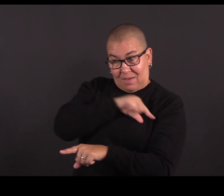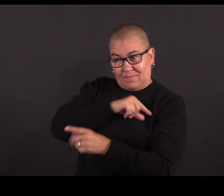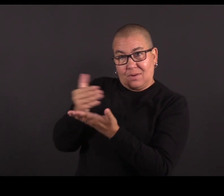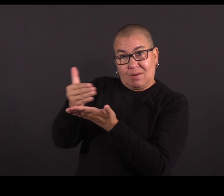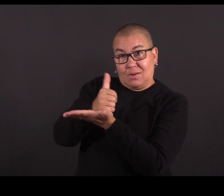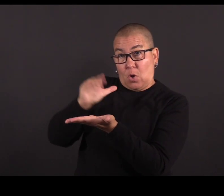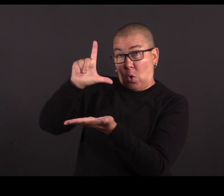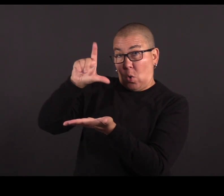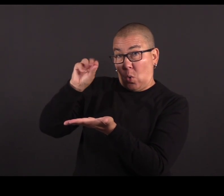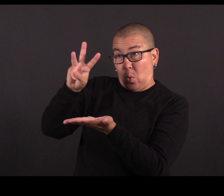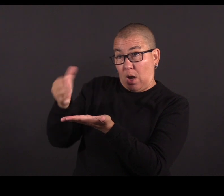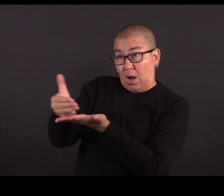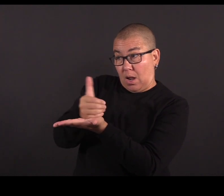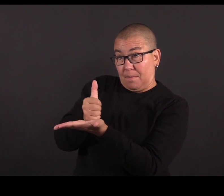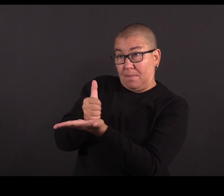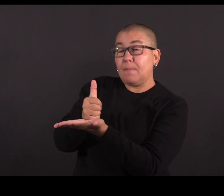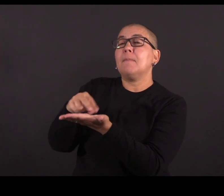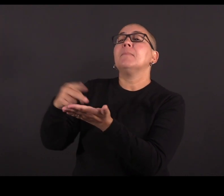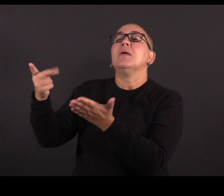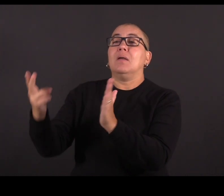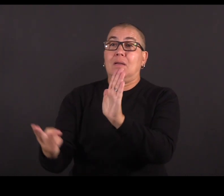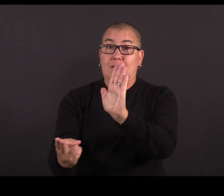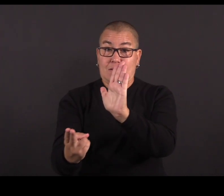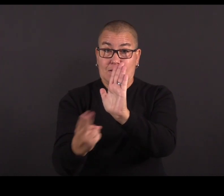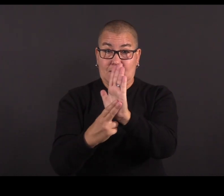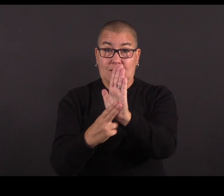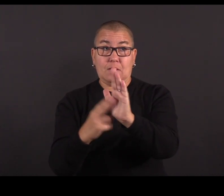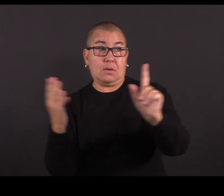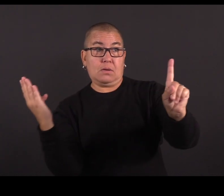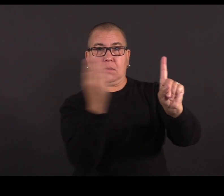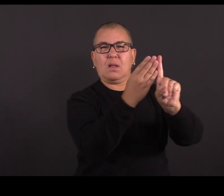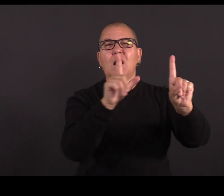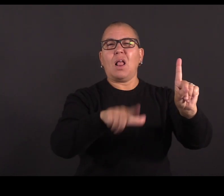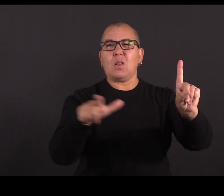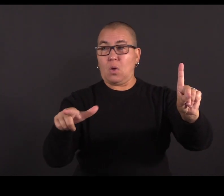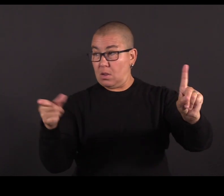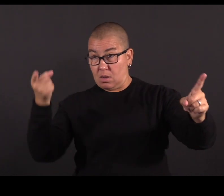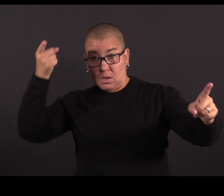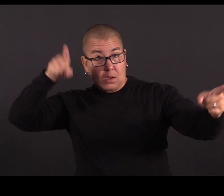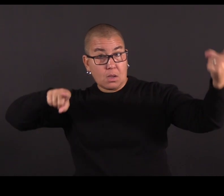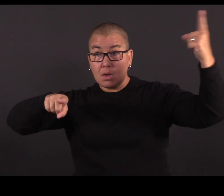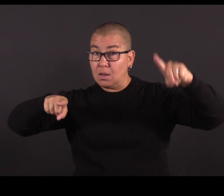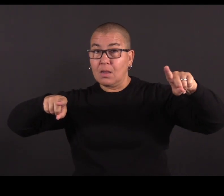signs the lease directly with the landlord and pays rent directly to the landlord.